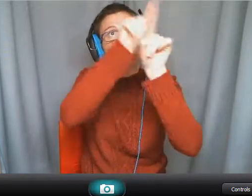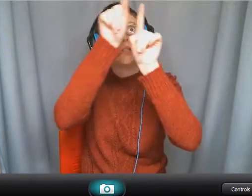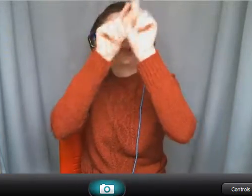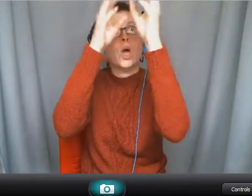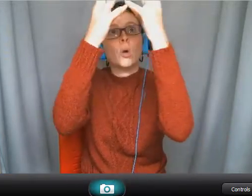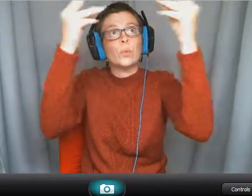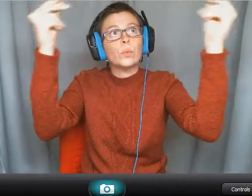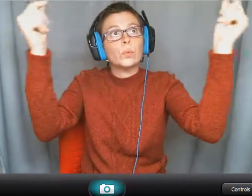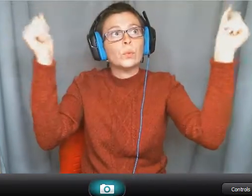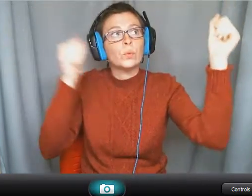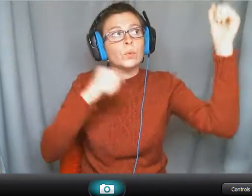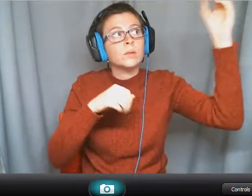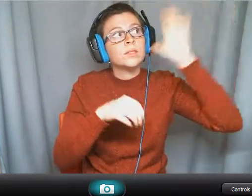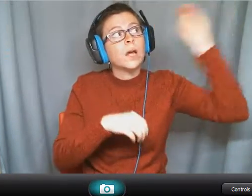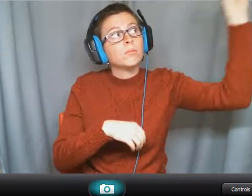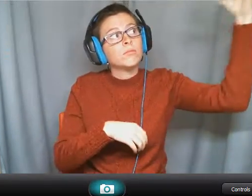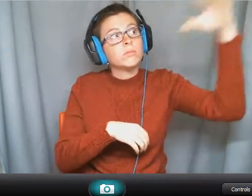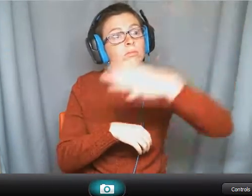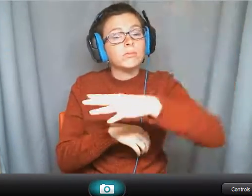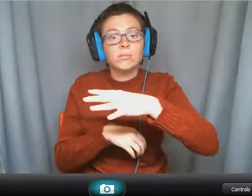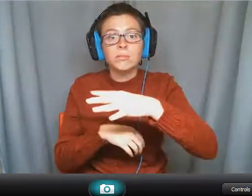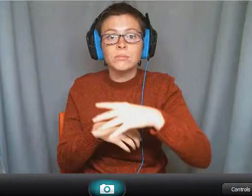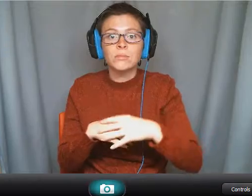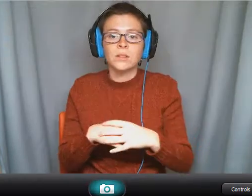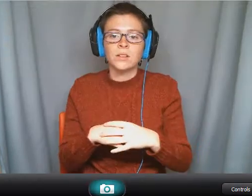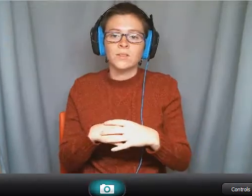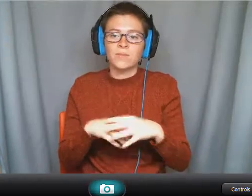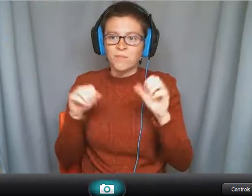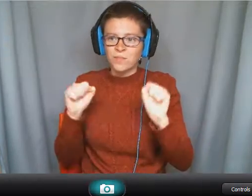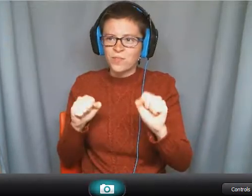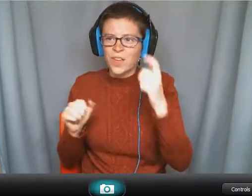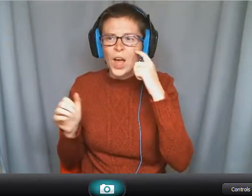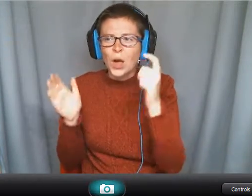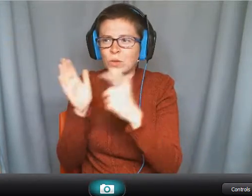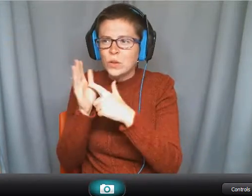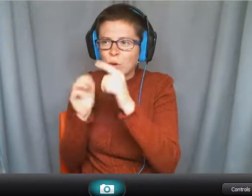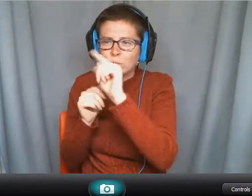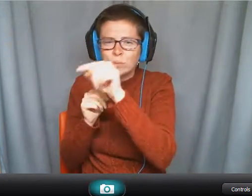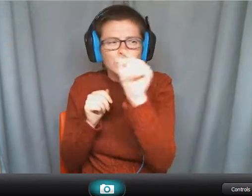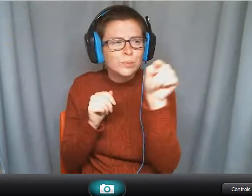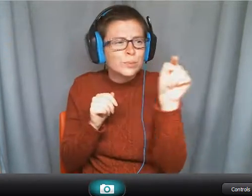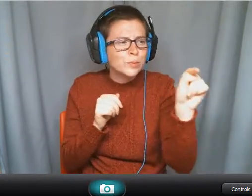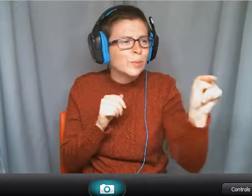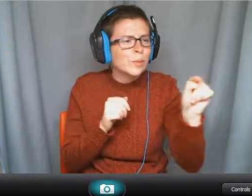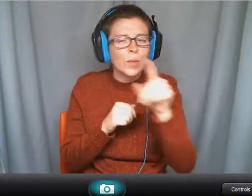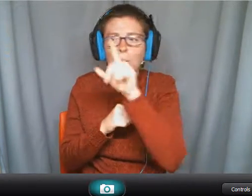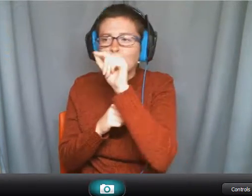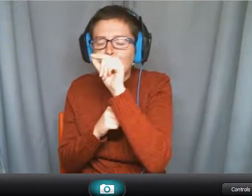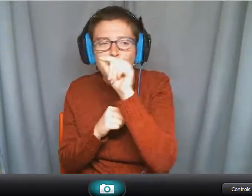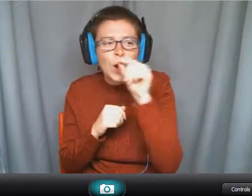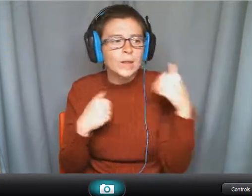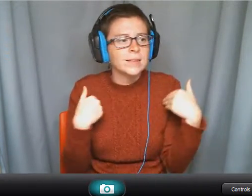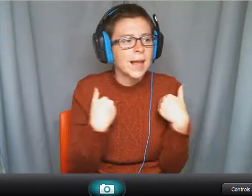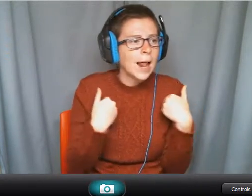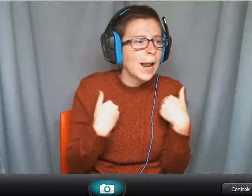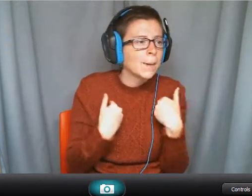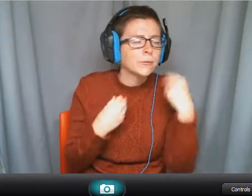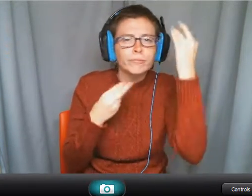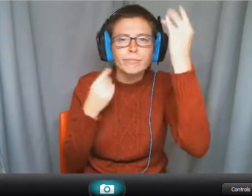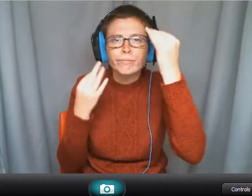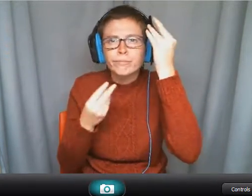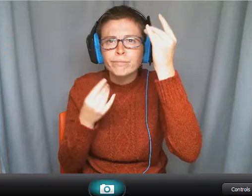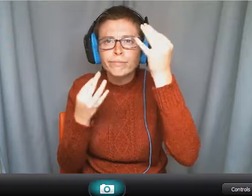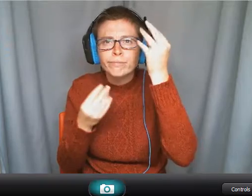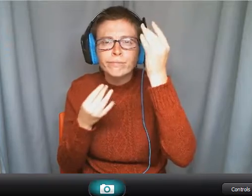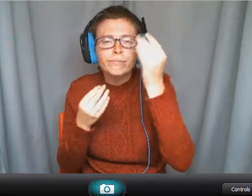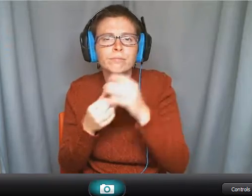you can hear all the birds and the animals say, what will the weather be like today?